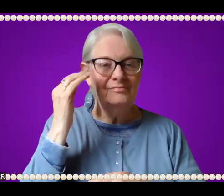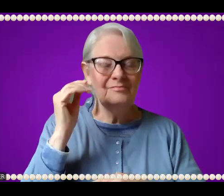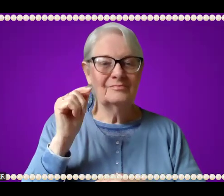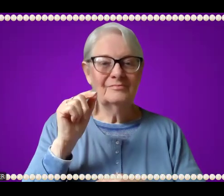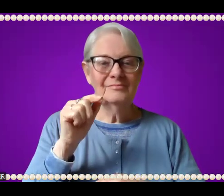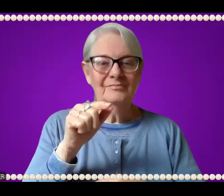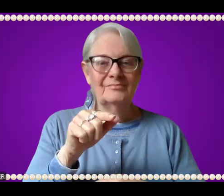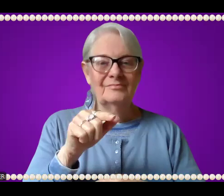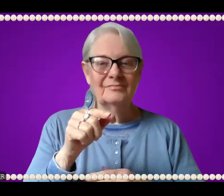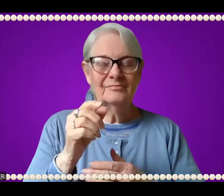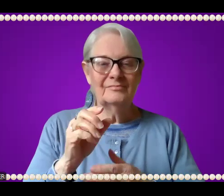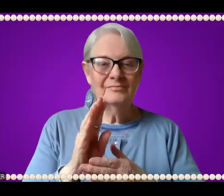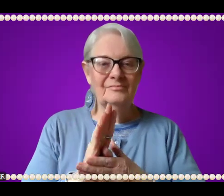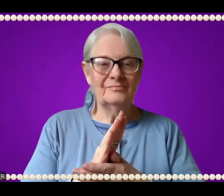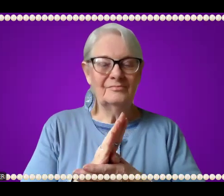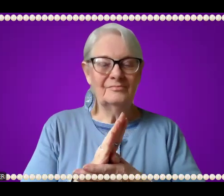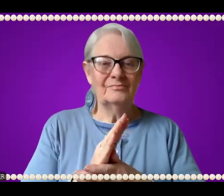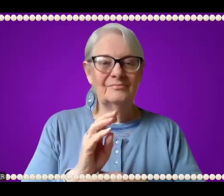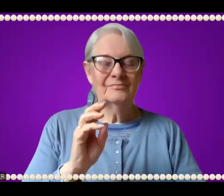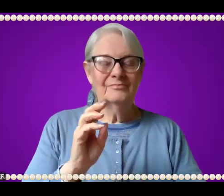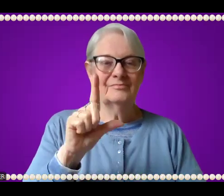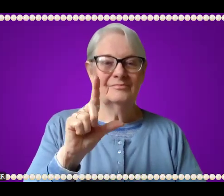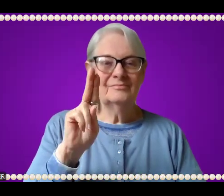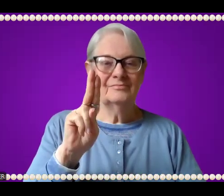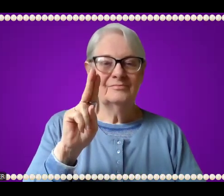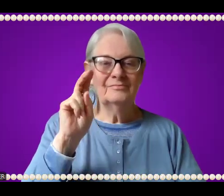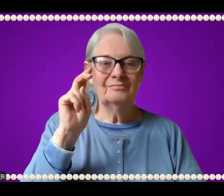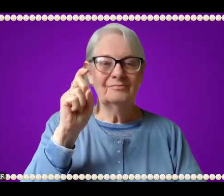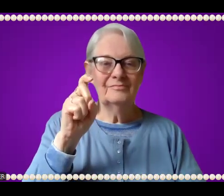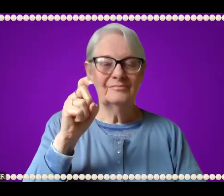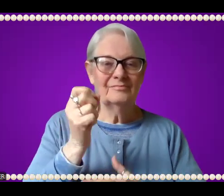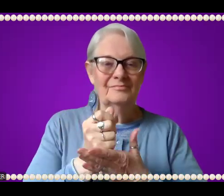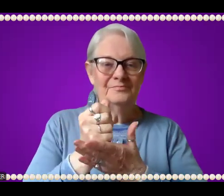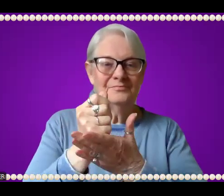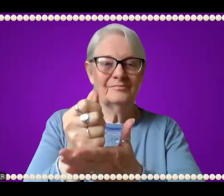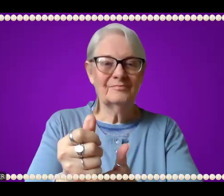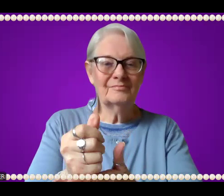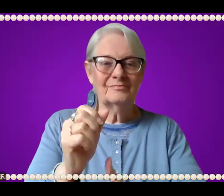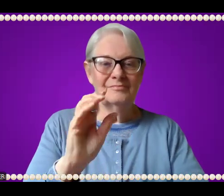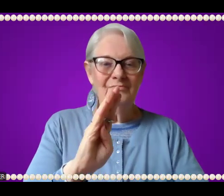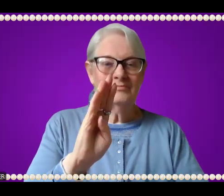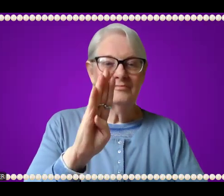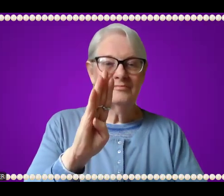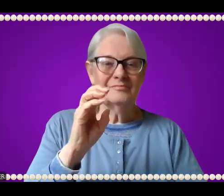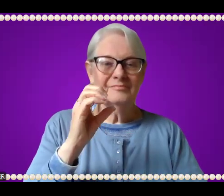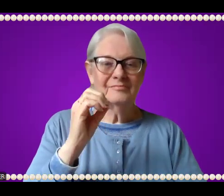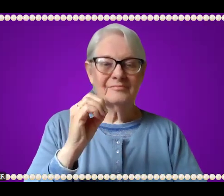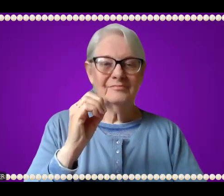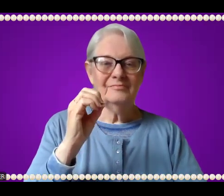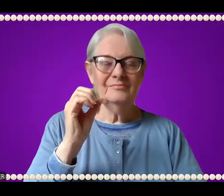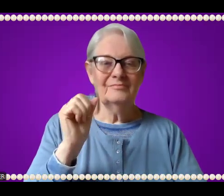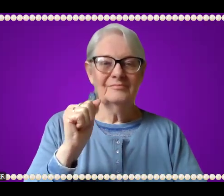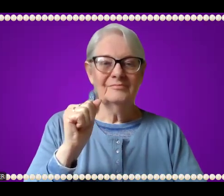intelligence, AI, affectionately known as Lux, to help me through the ABCs and to find scripture verses